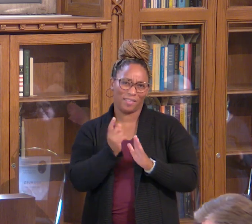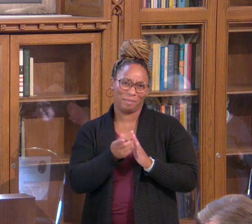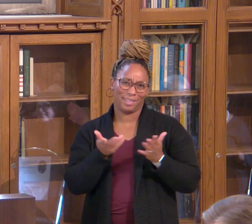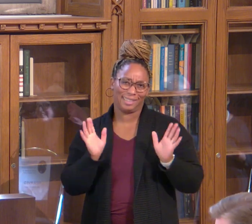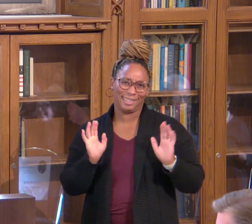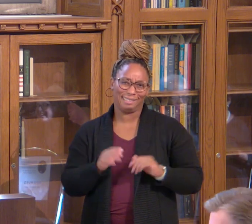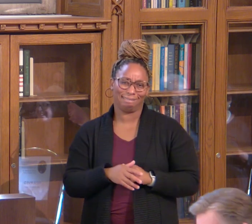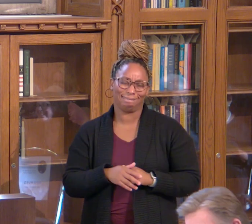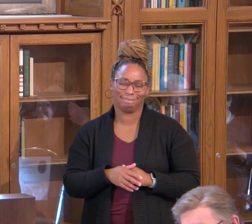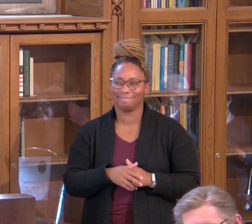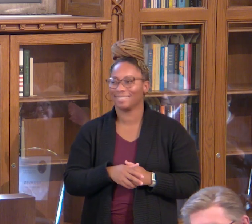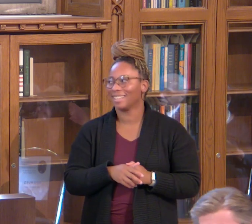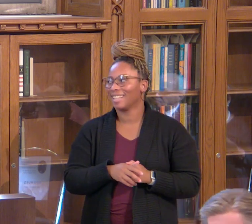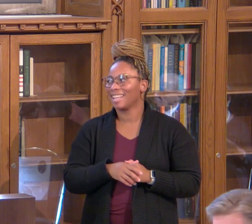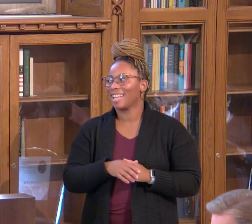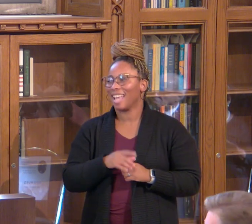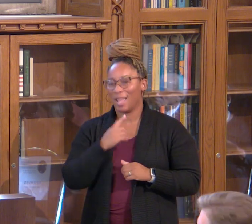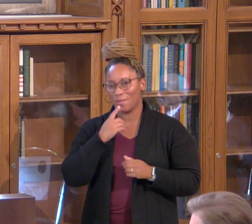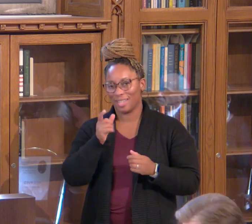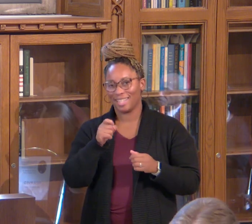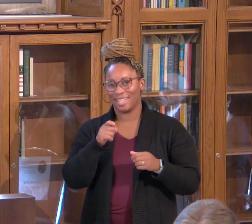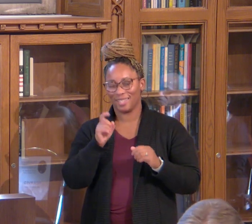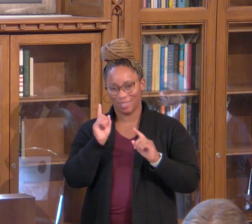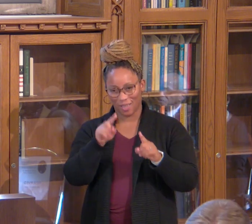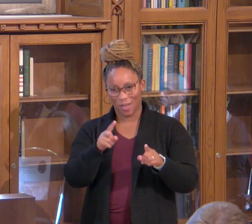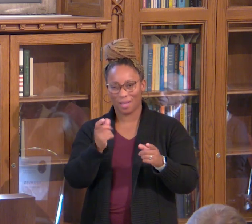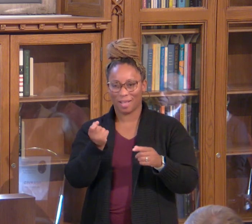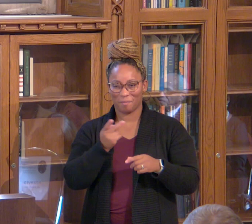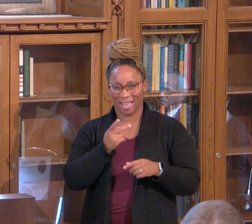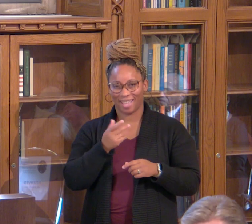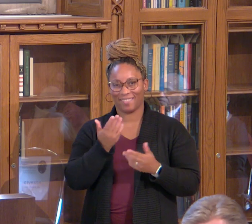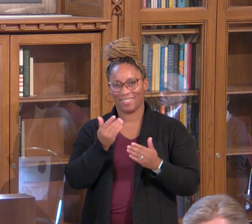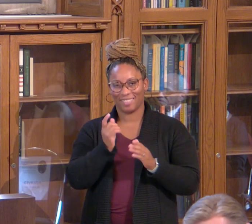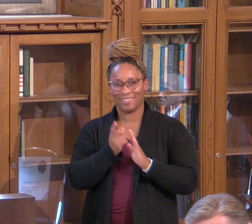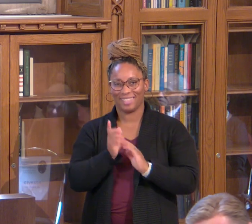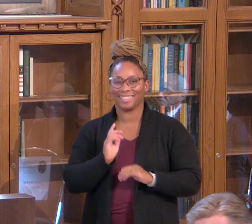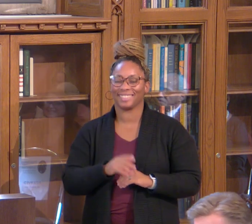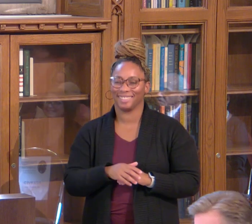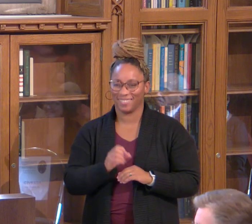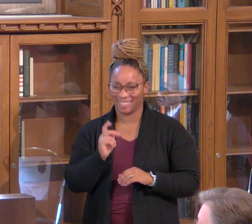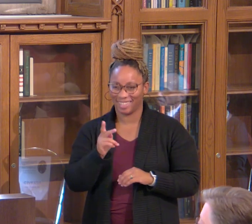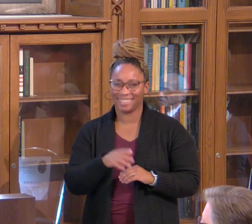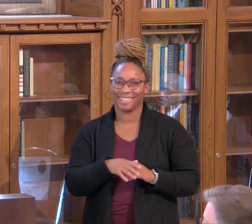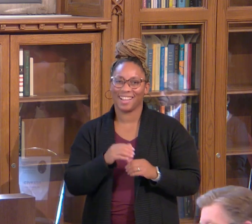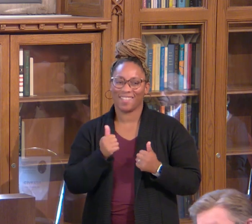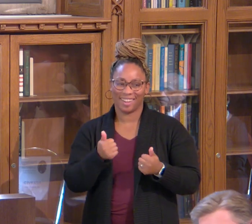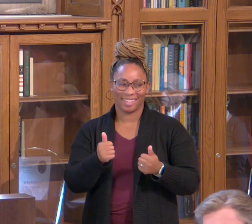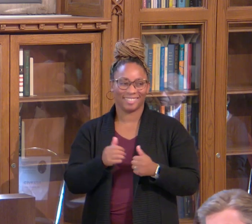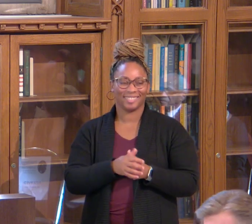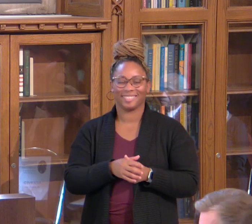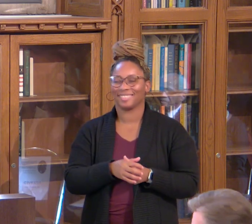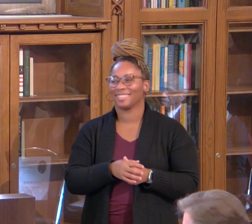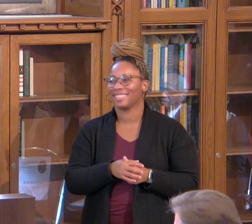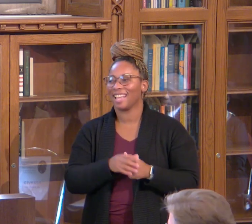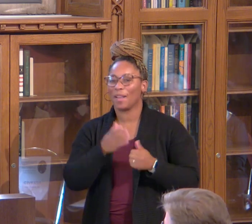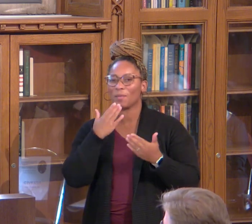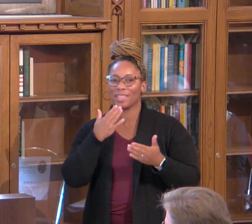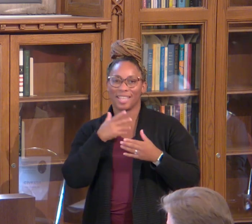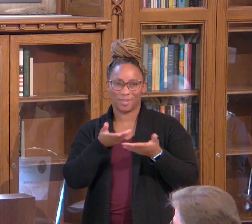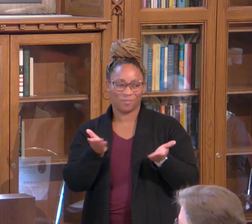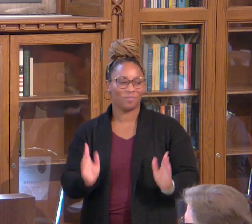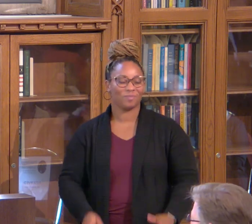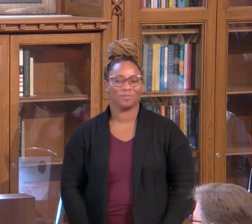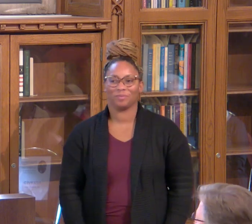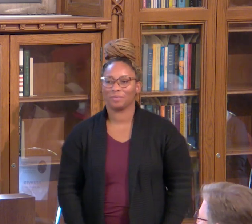and so we want and we're going to need you to move in 15 minutes of Grace and dignity all right let's let's try to do that and we thank you